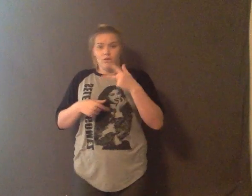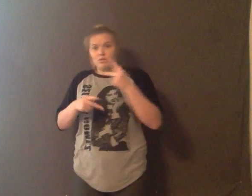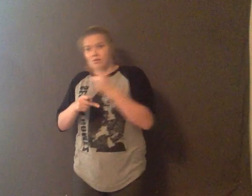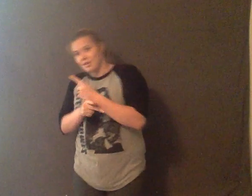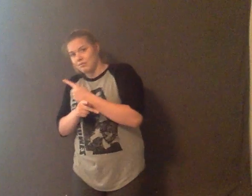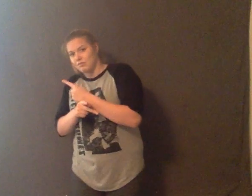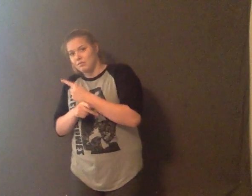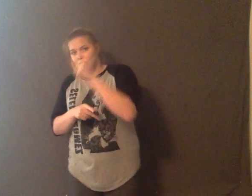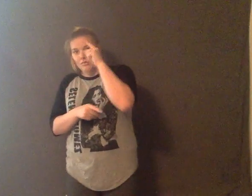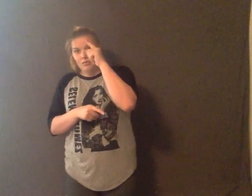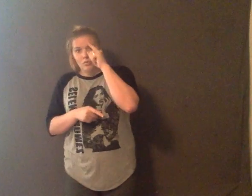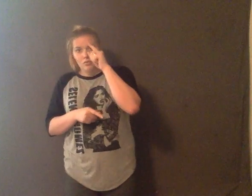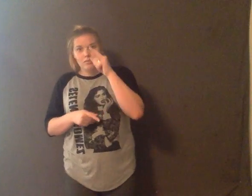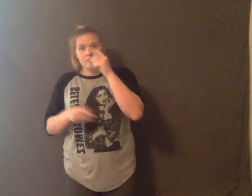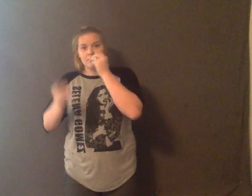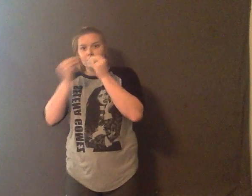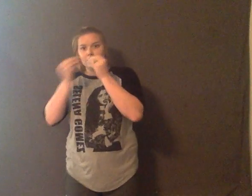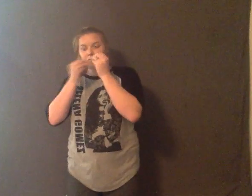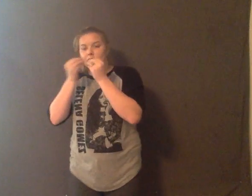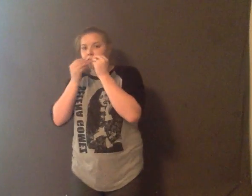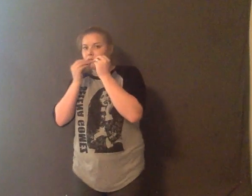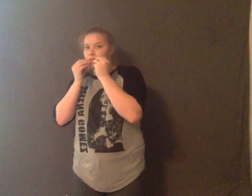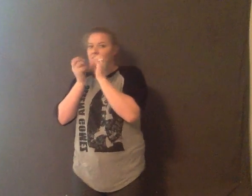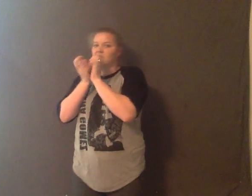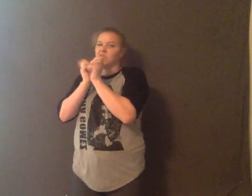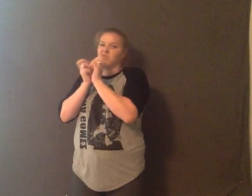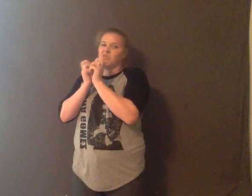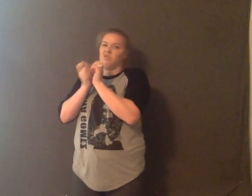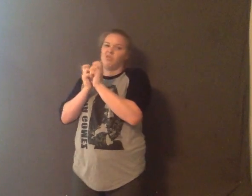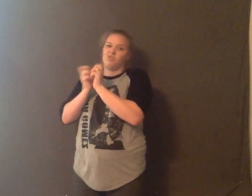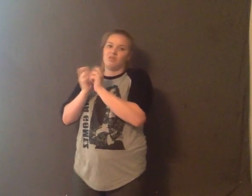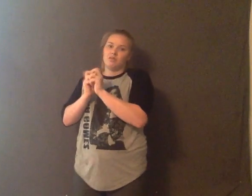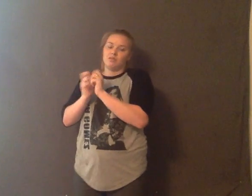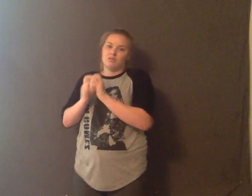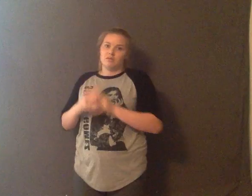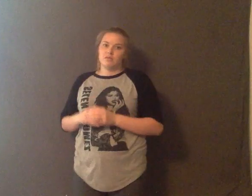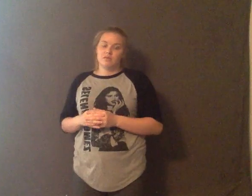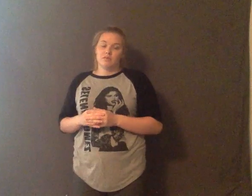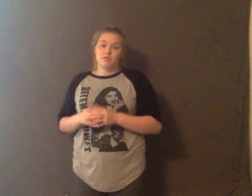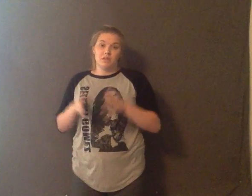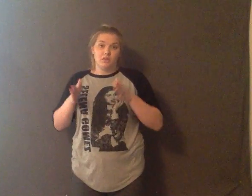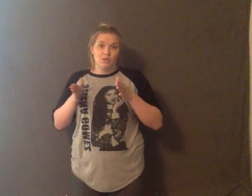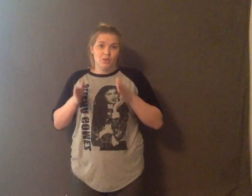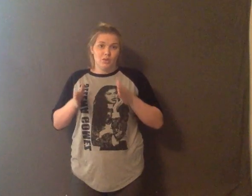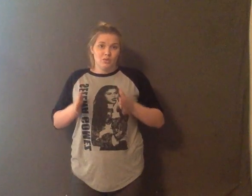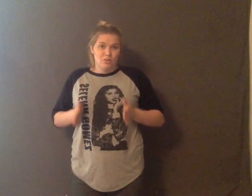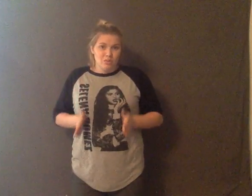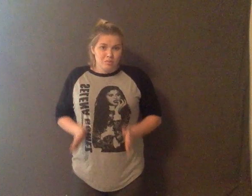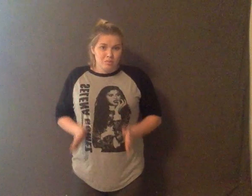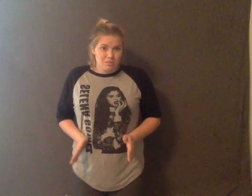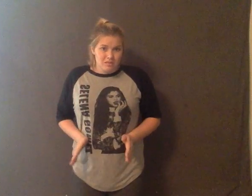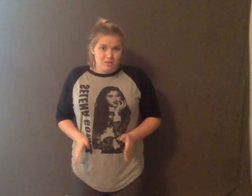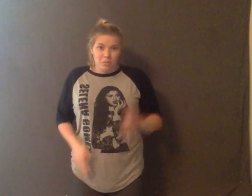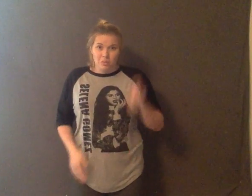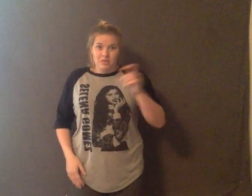omnivores. This is because meat will putrefy in the gut unless it is moved through quickly. If humans were indeed true omnivores, we would need to change our physiology